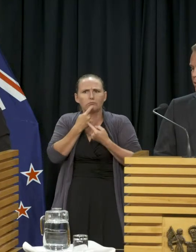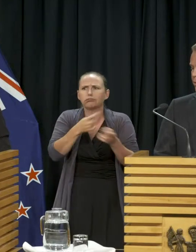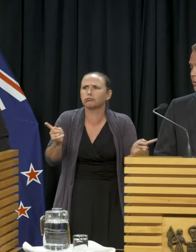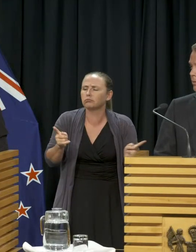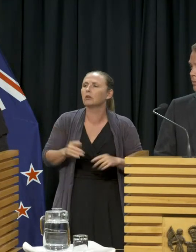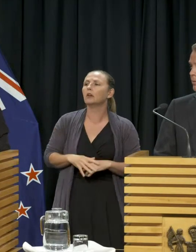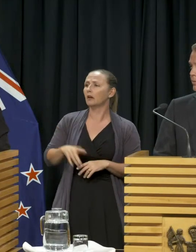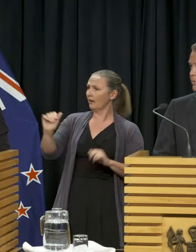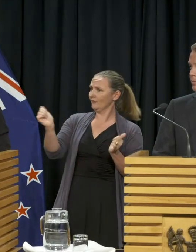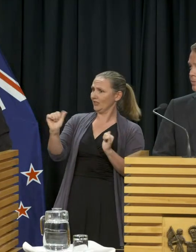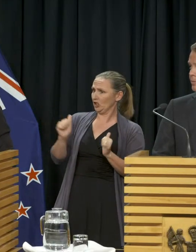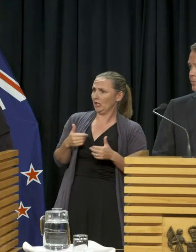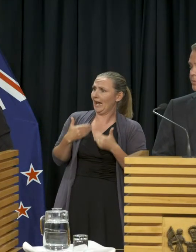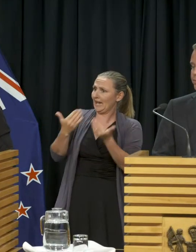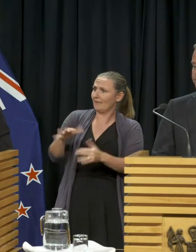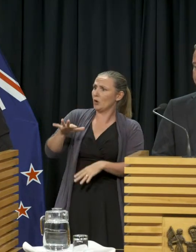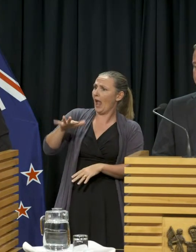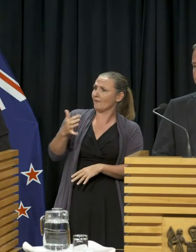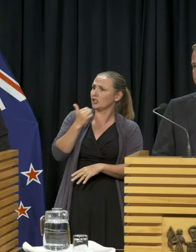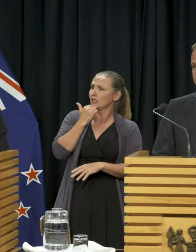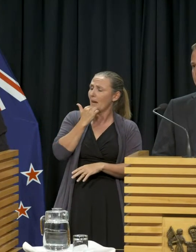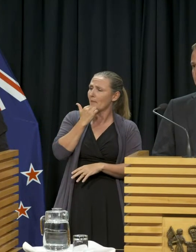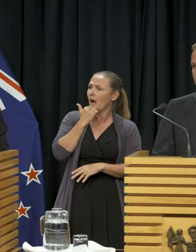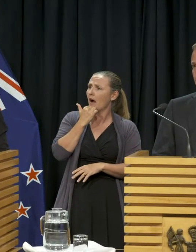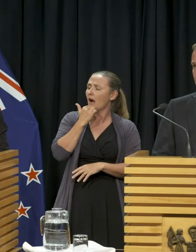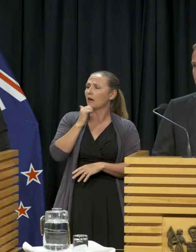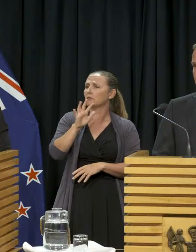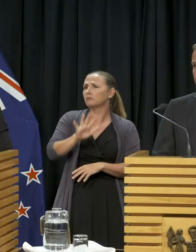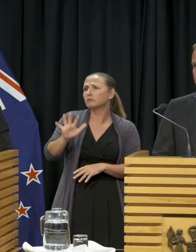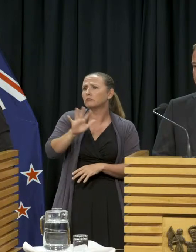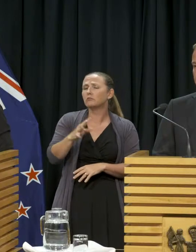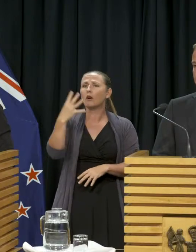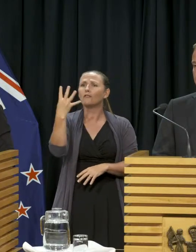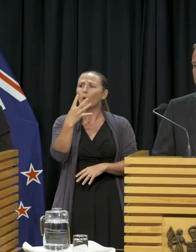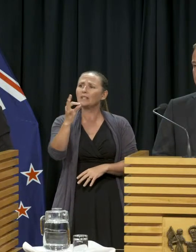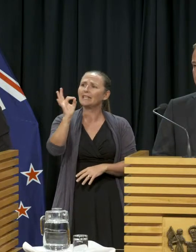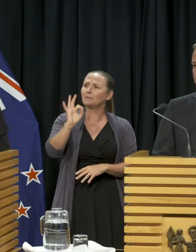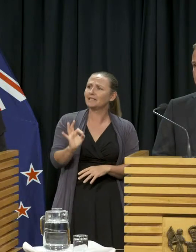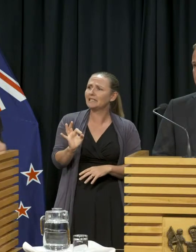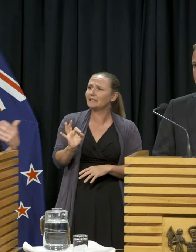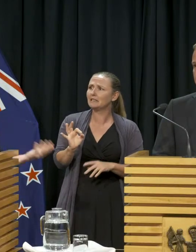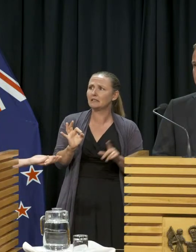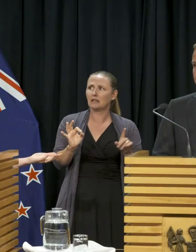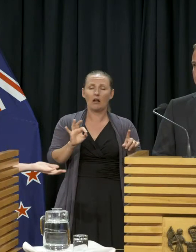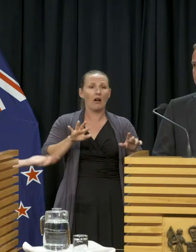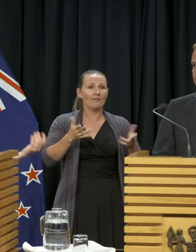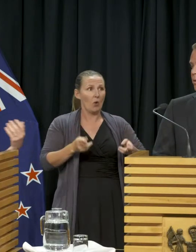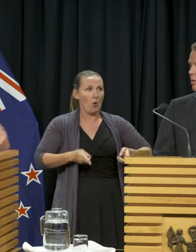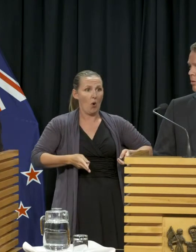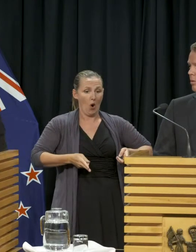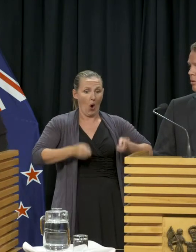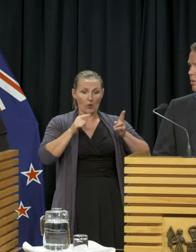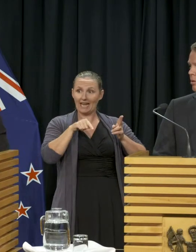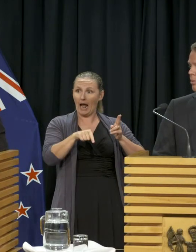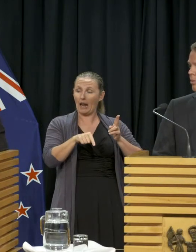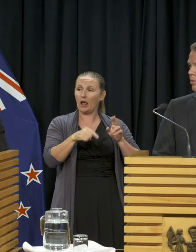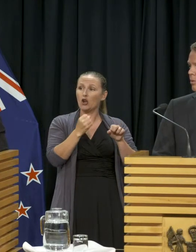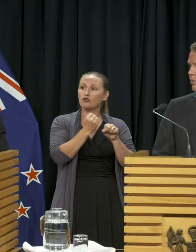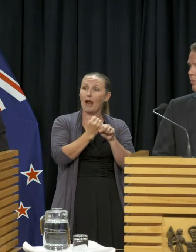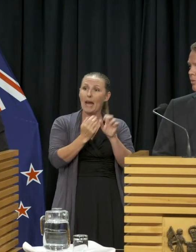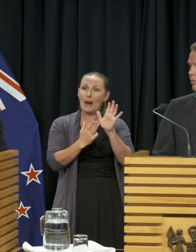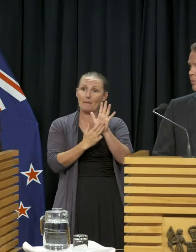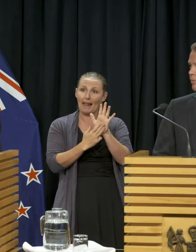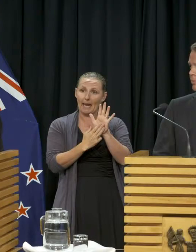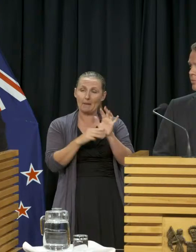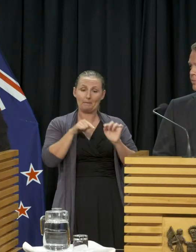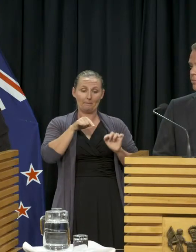overall numbers. I've given you that on average for each facility, it's roughly 14%. For the facility in question that we've been dealing with, they